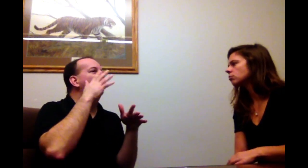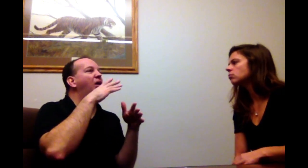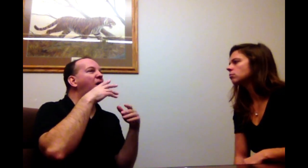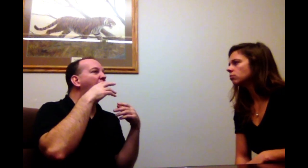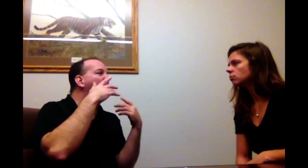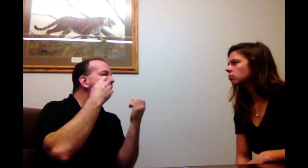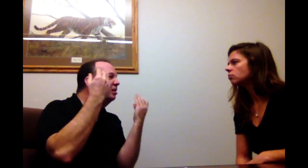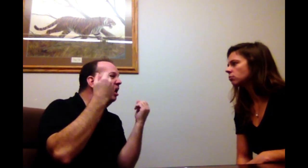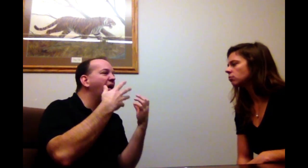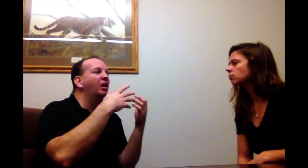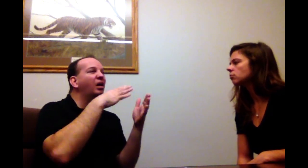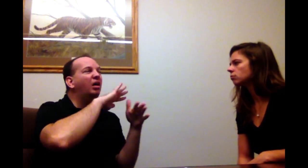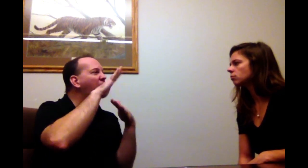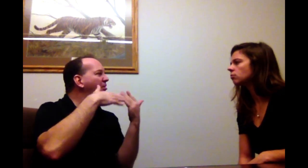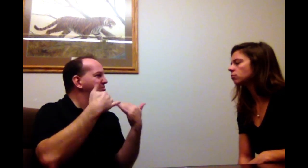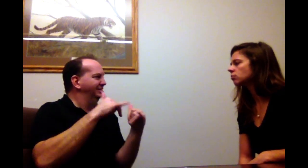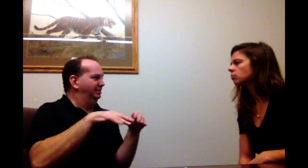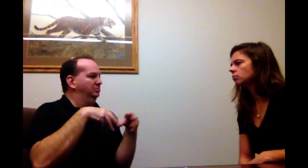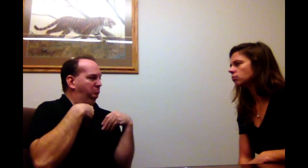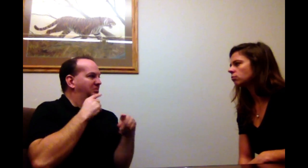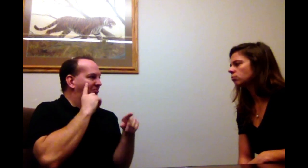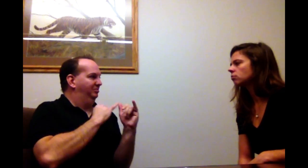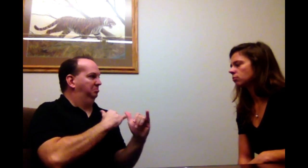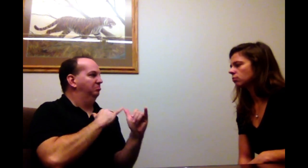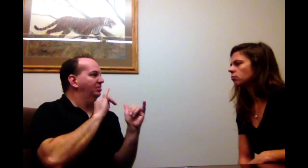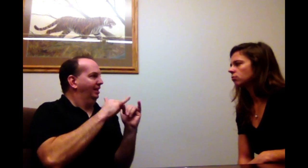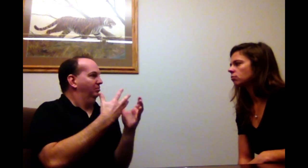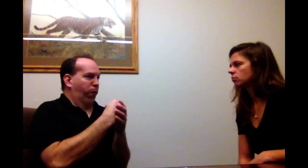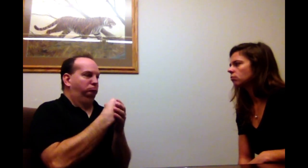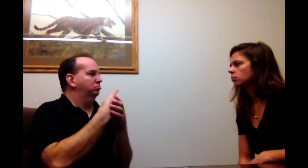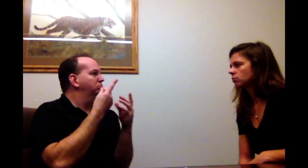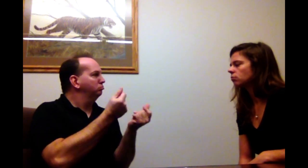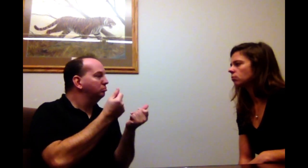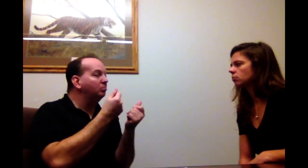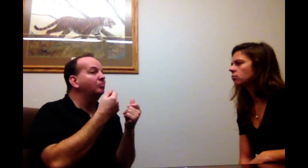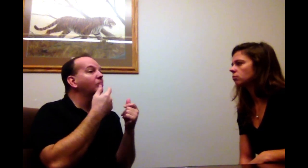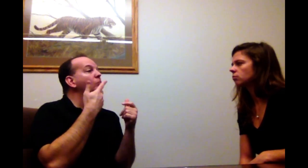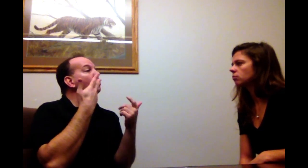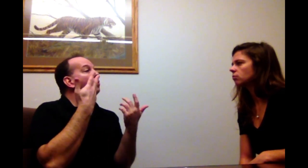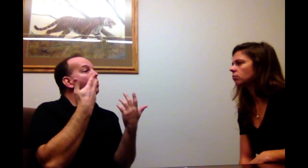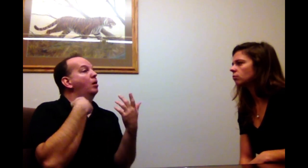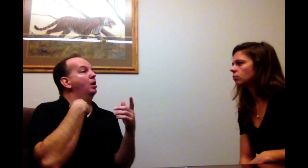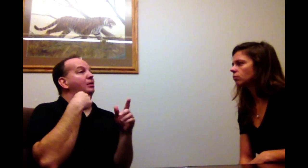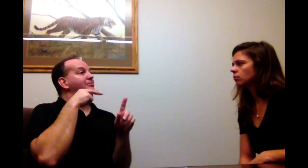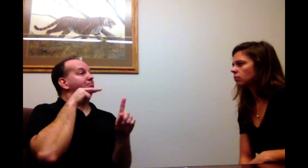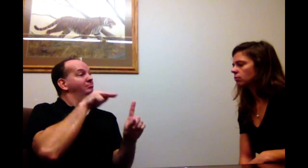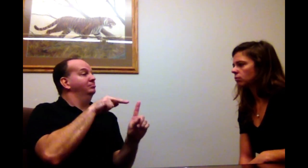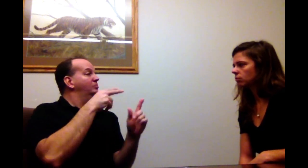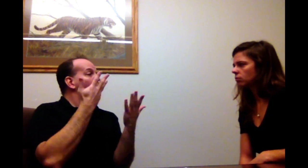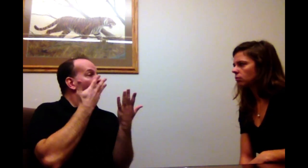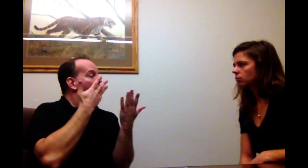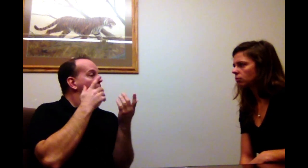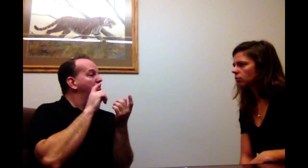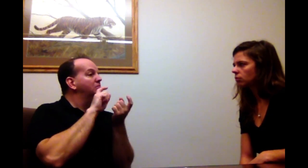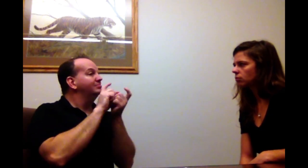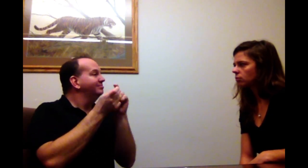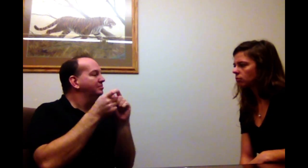cochlear implants, whether they can sign or not, none of that matters, because they are the same as us. They are included